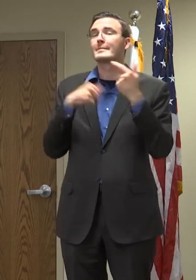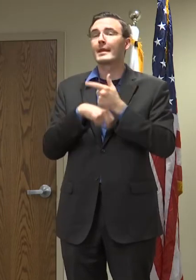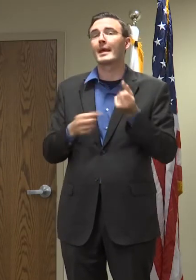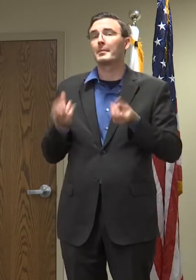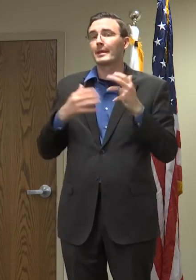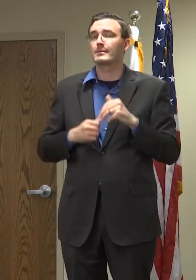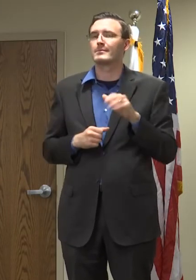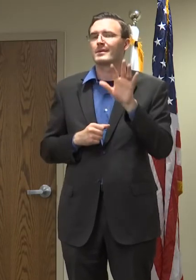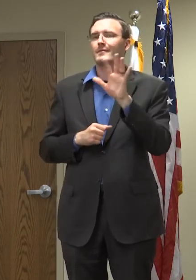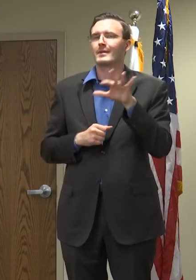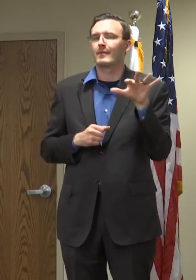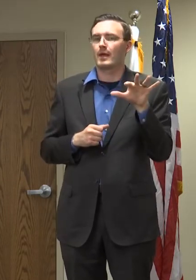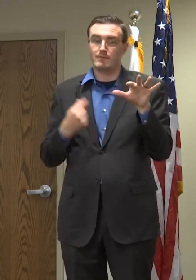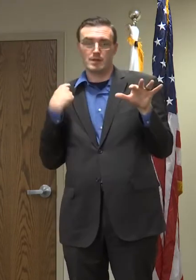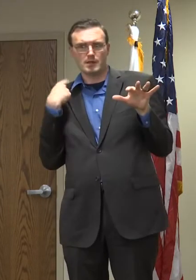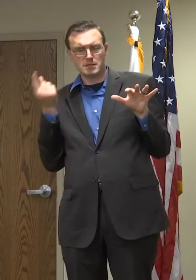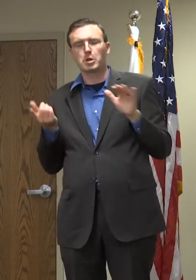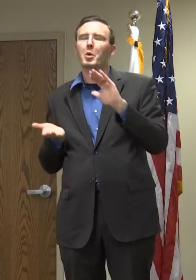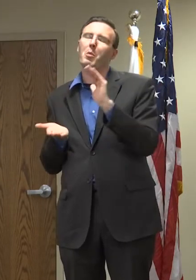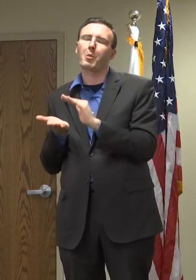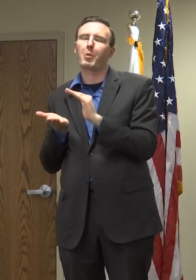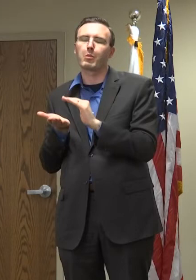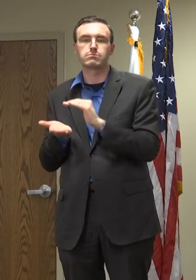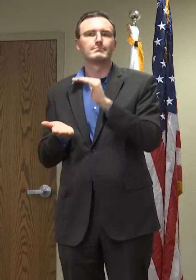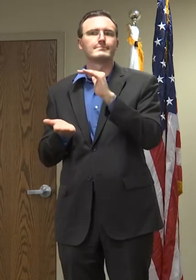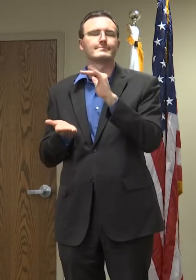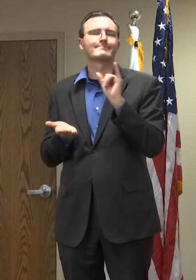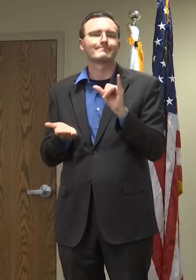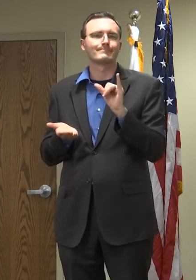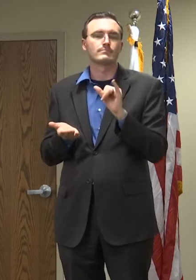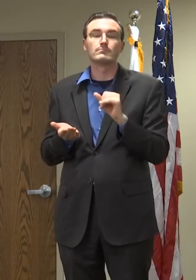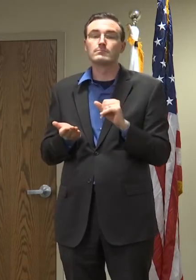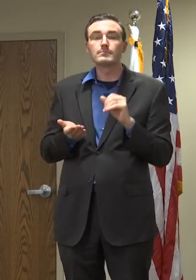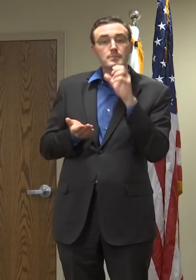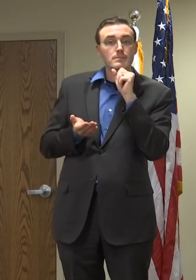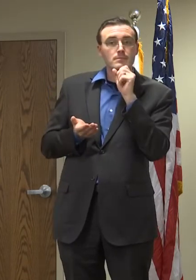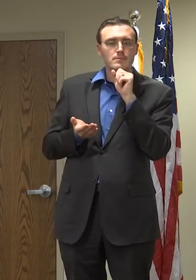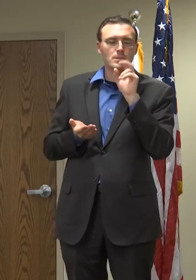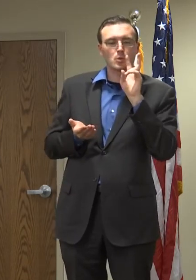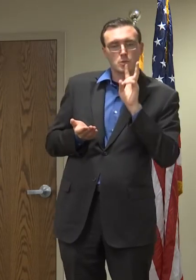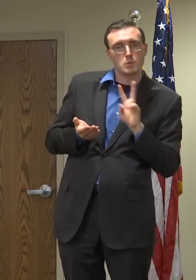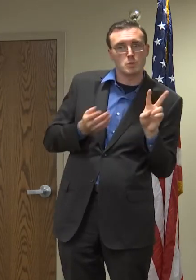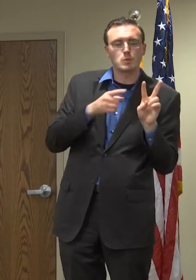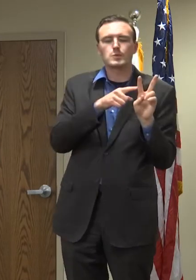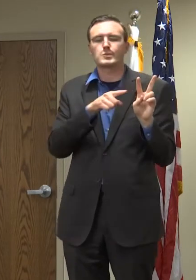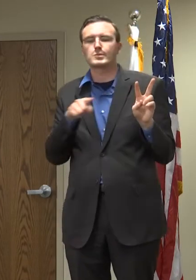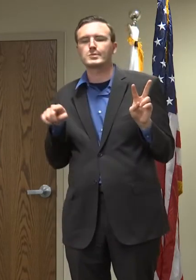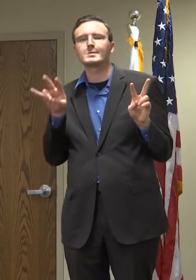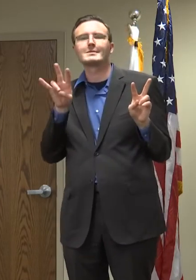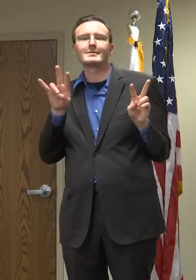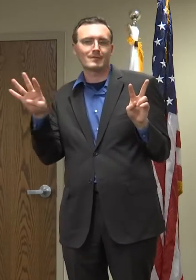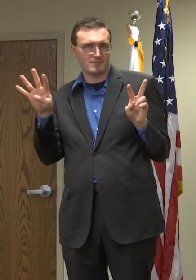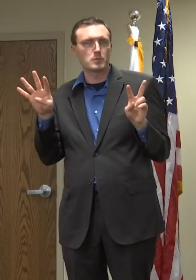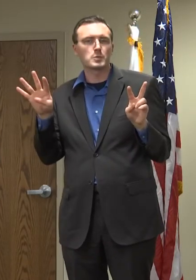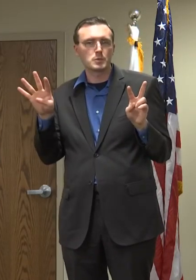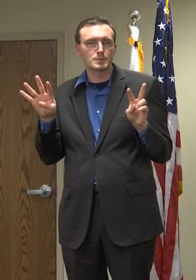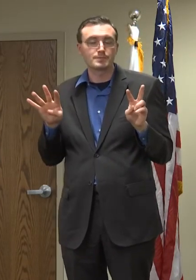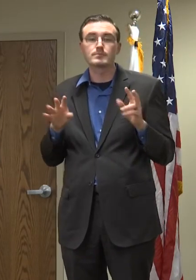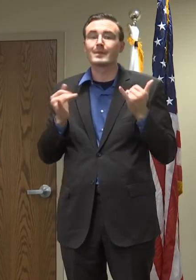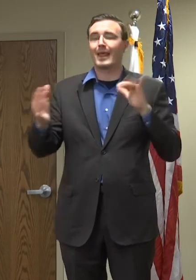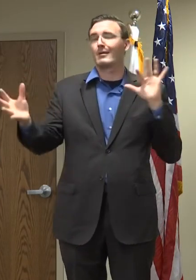a significant increase. Cases were between the ages of 2 and 74 years of age. Our total case count now